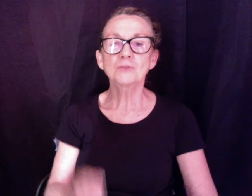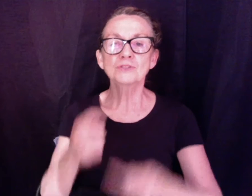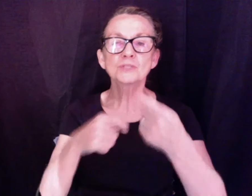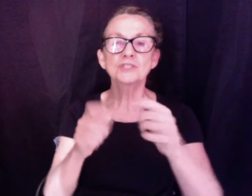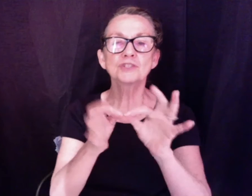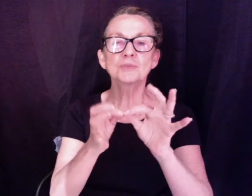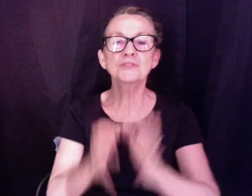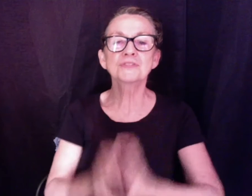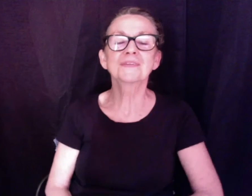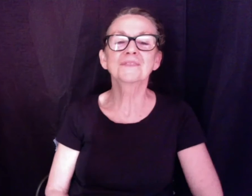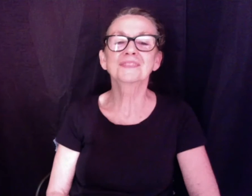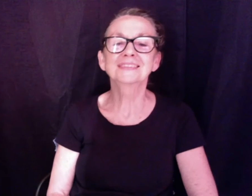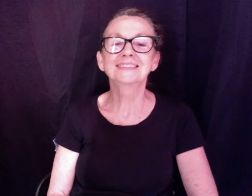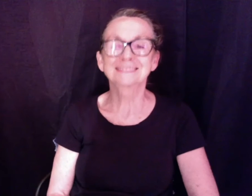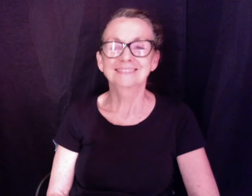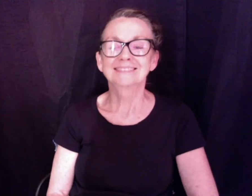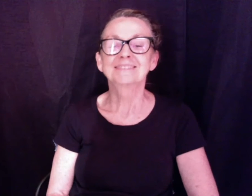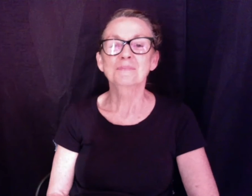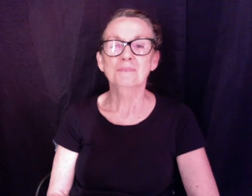Anthony will switch interpreters. Okay.